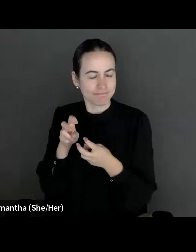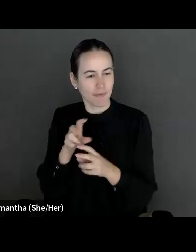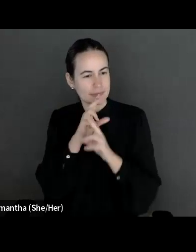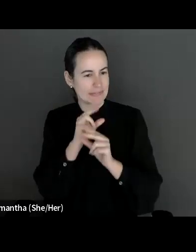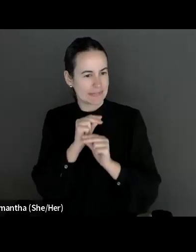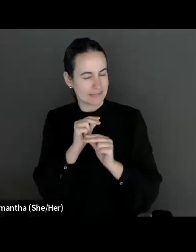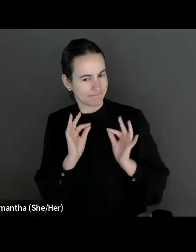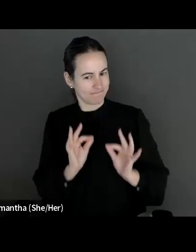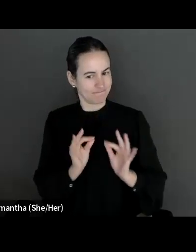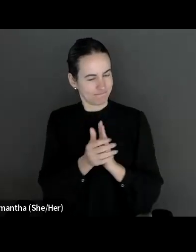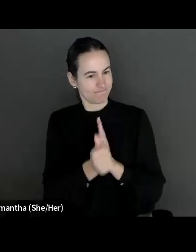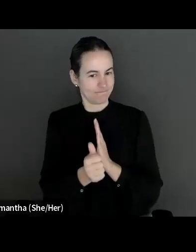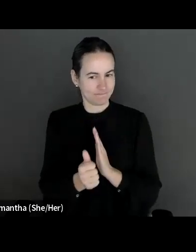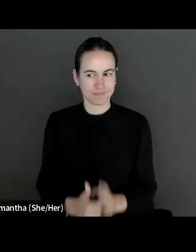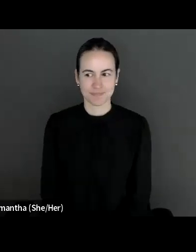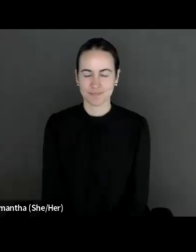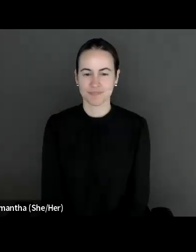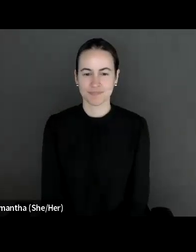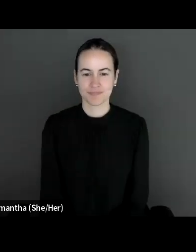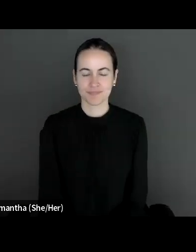Next slide.